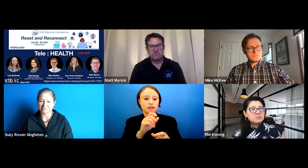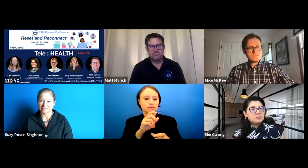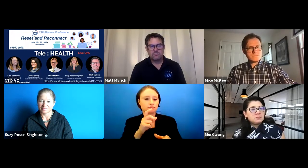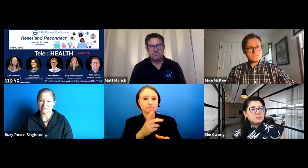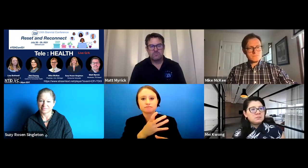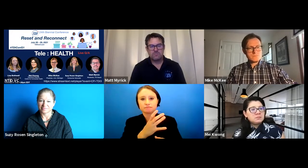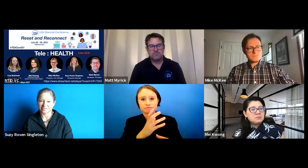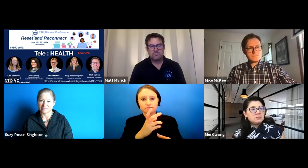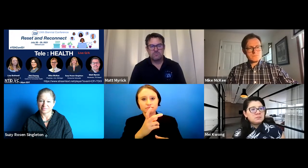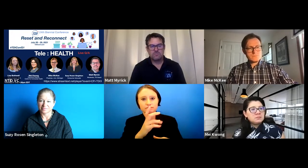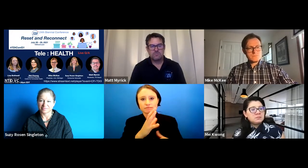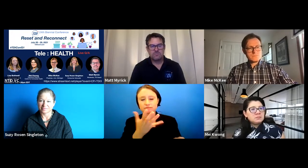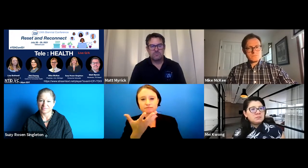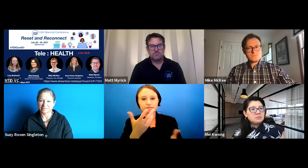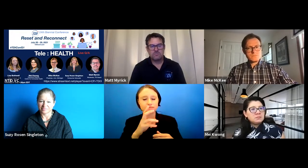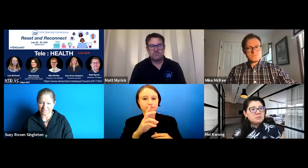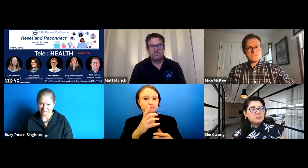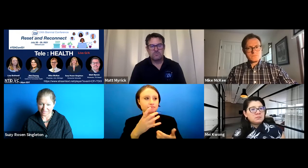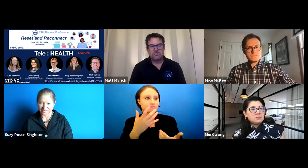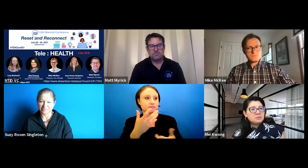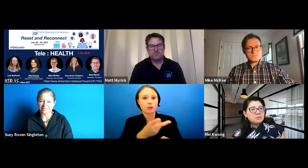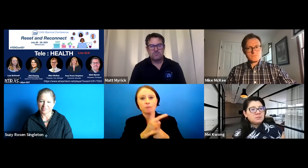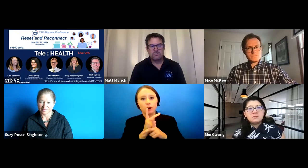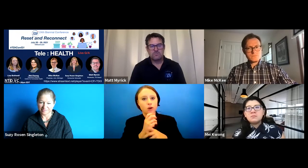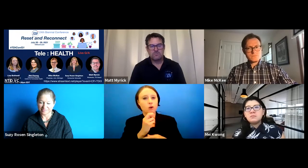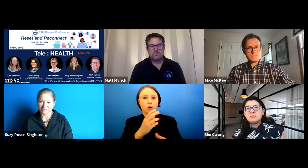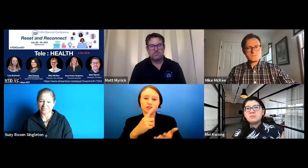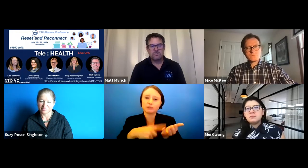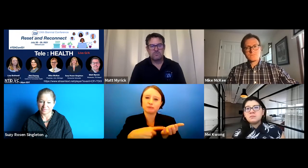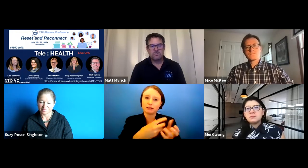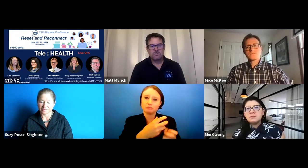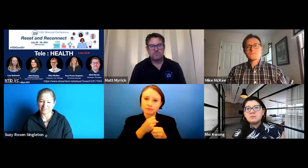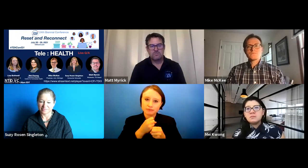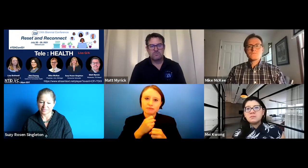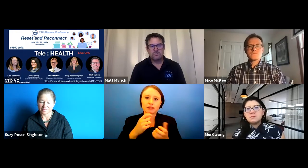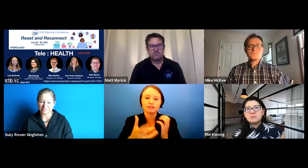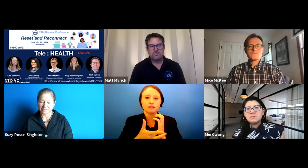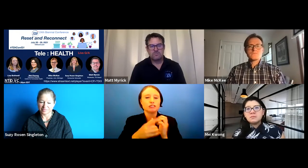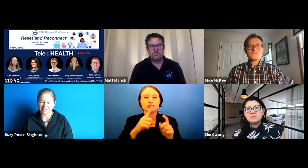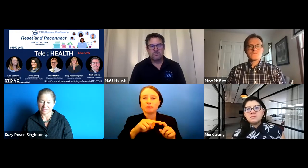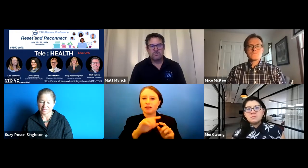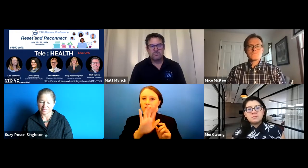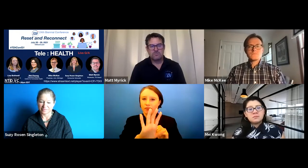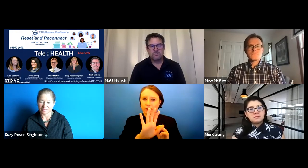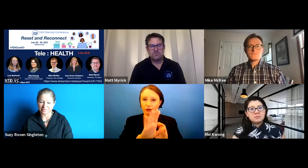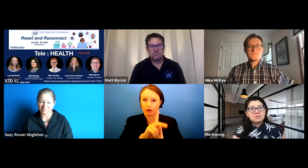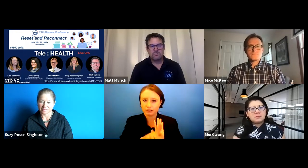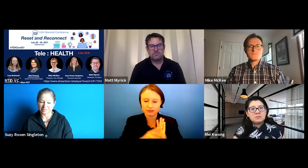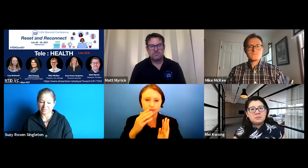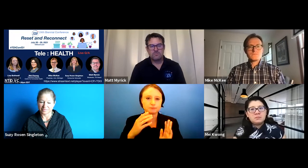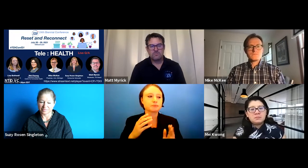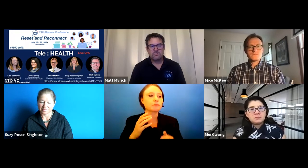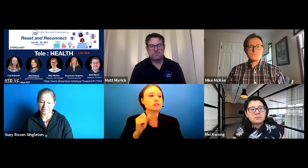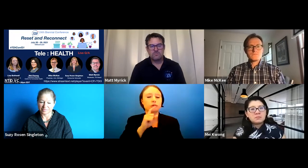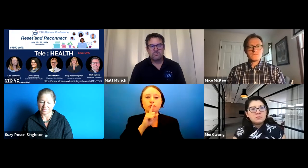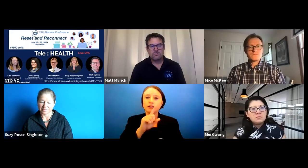You can be involved in demonstrations of equipment. They have loan programs where you can borrow assistive